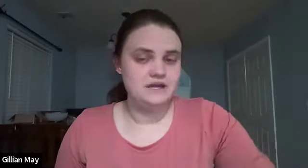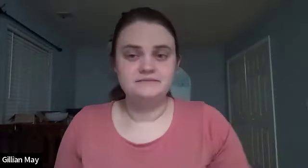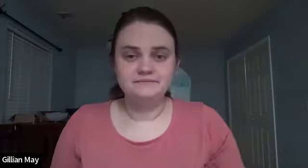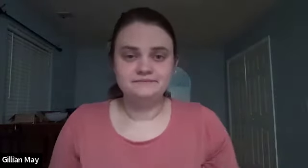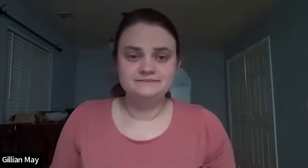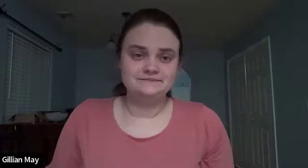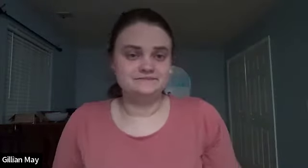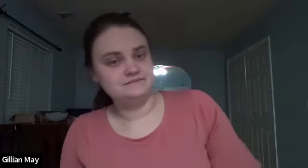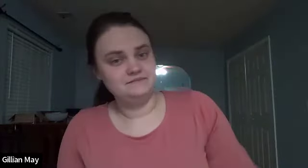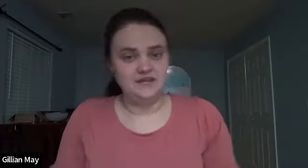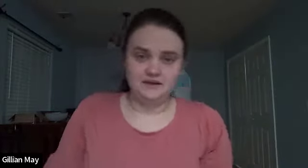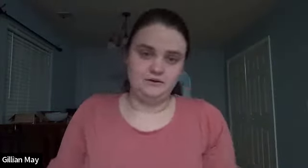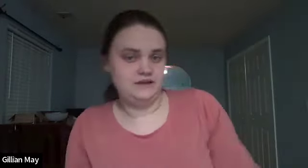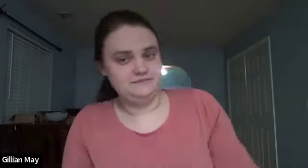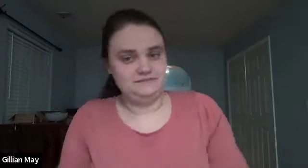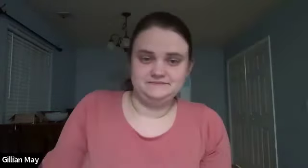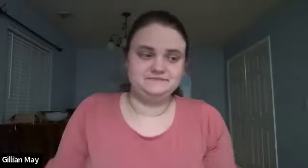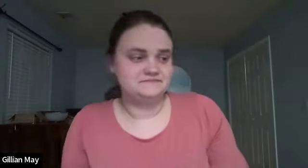Penguin, penguin.